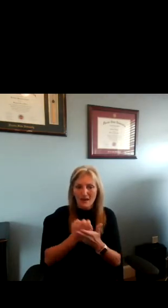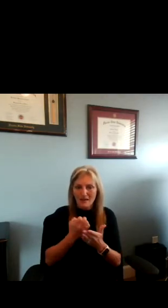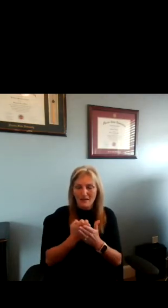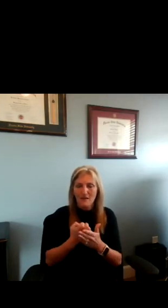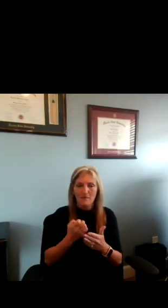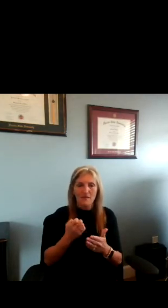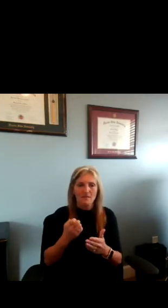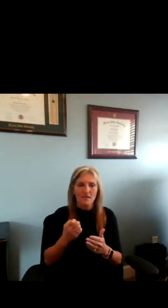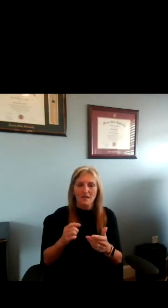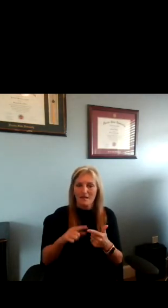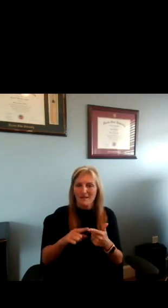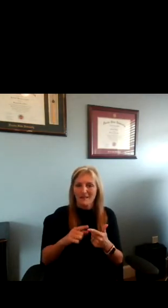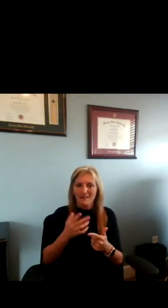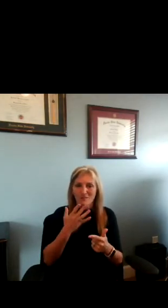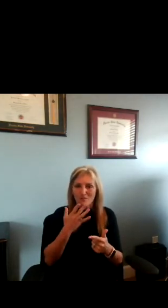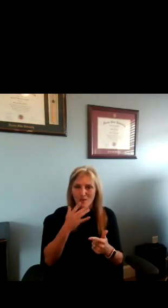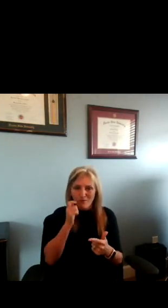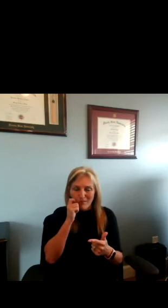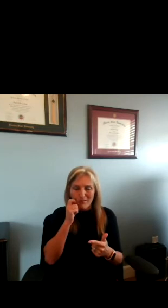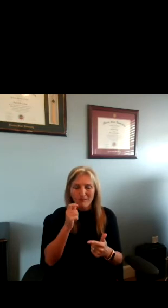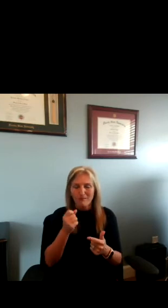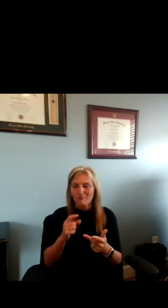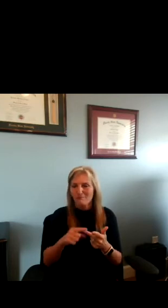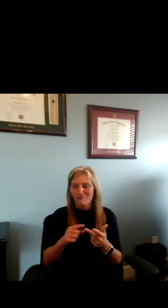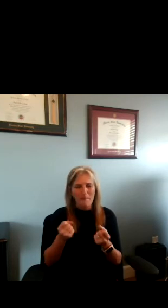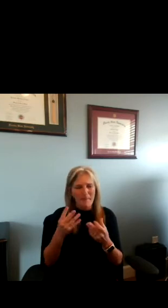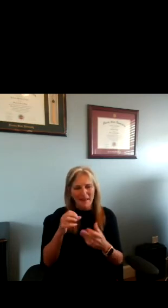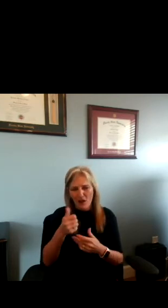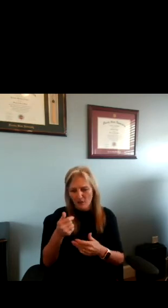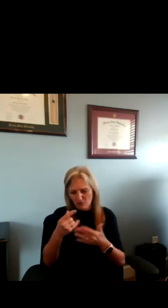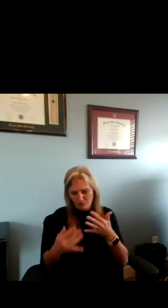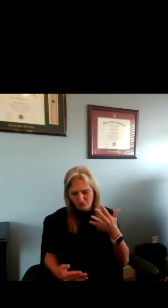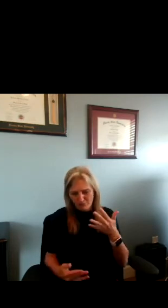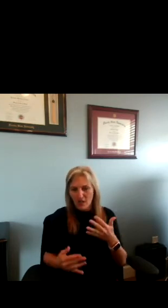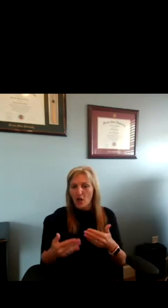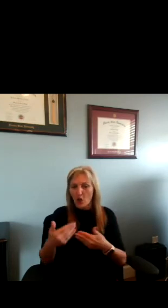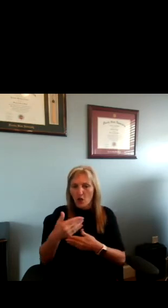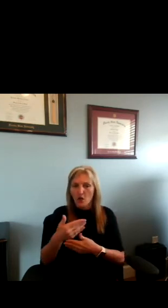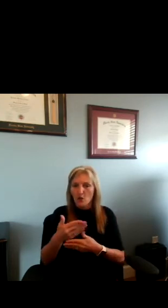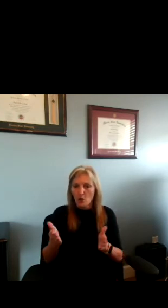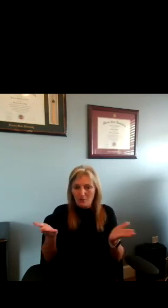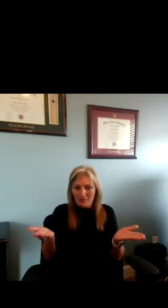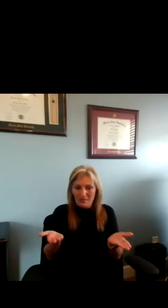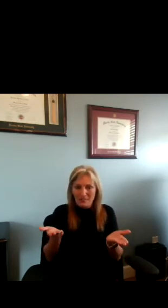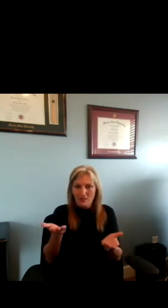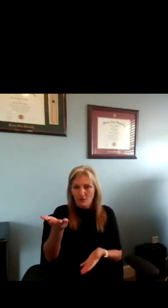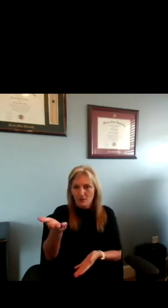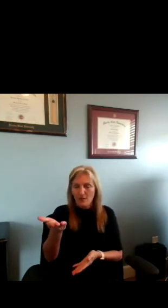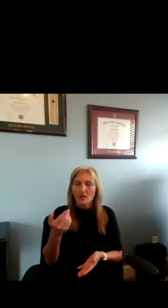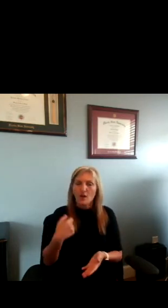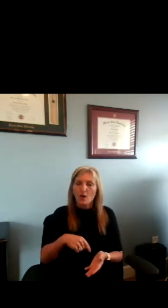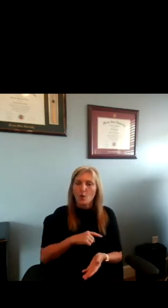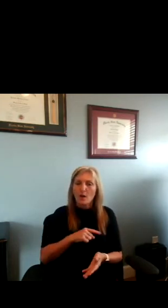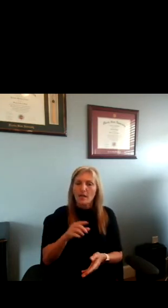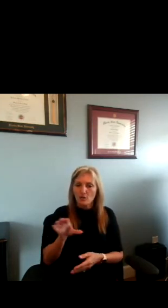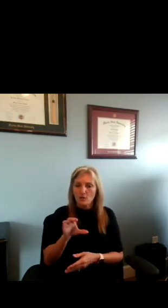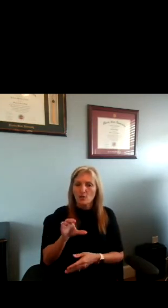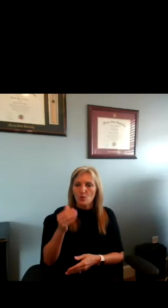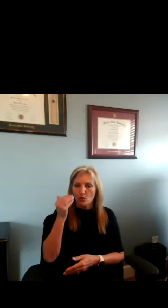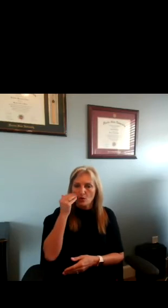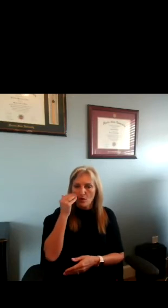ethnicity, among many others. But in rooms like this, we do these days